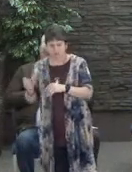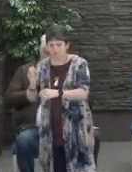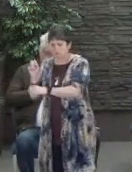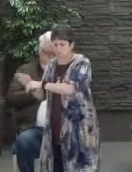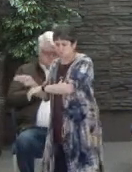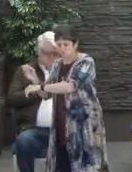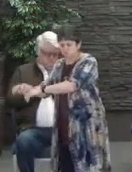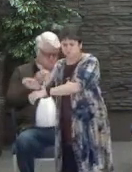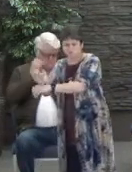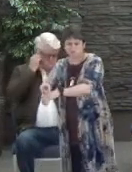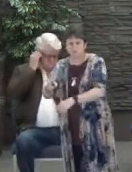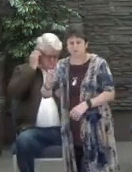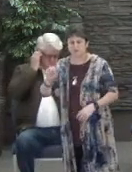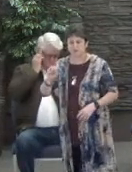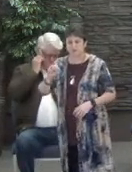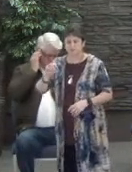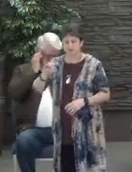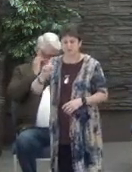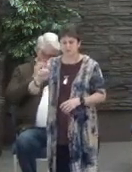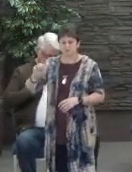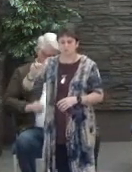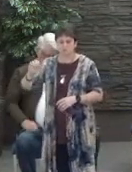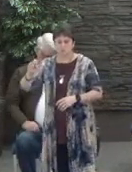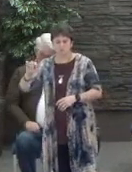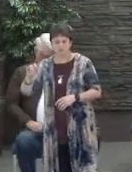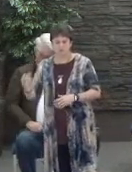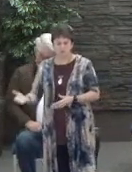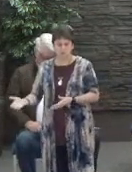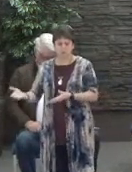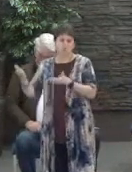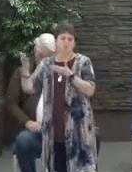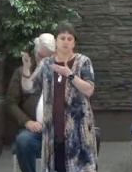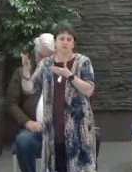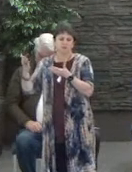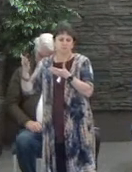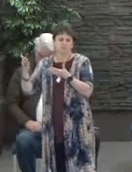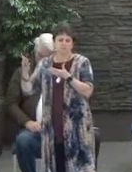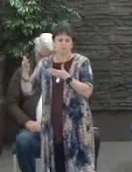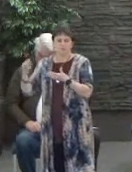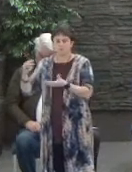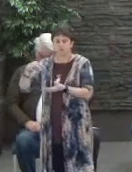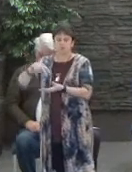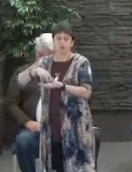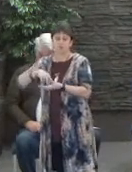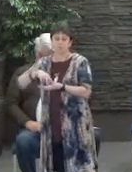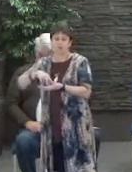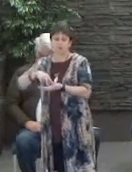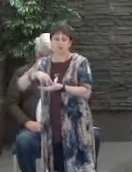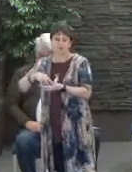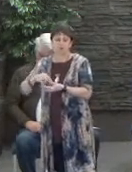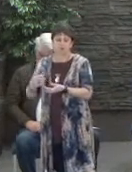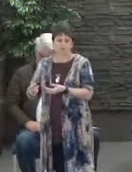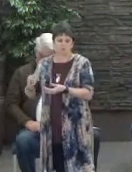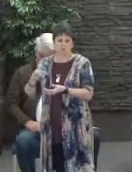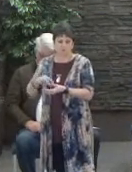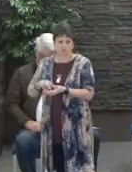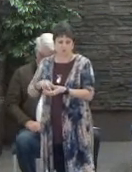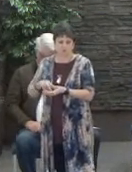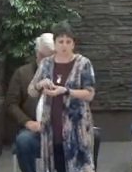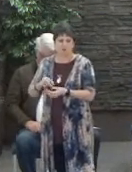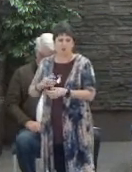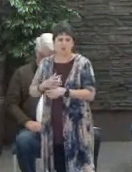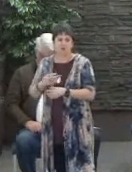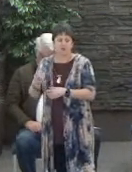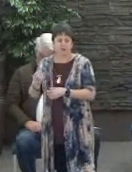defeated. The Ammonites and Moabites rose up, or some translations say stood up. Again, there's that word stood or